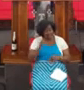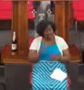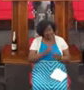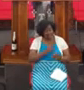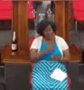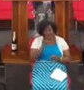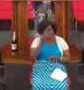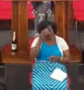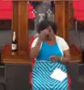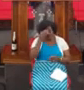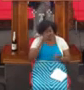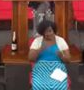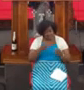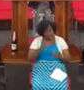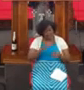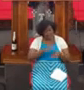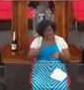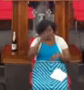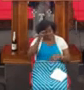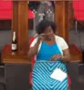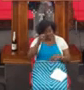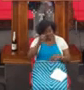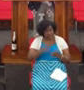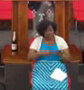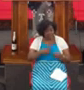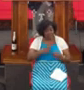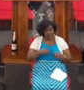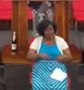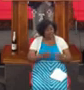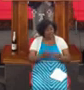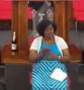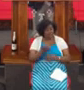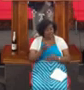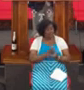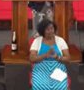Jesus said, you know, if you touch it, because whatever you're going through will be